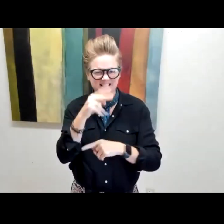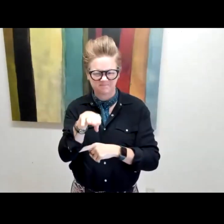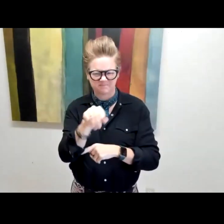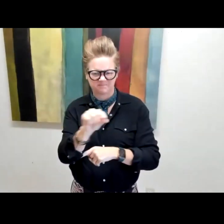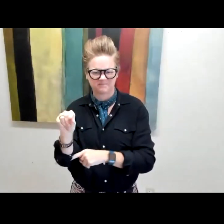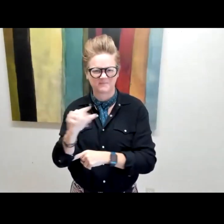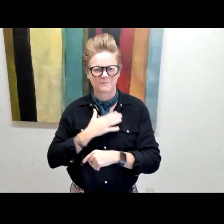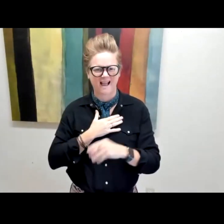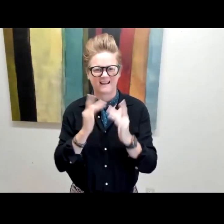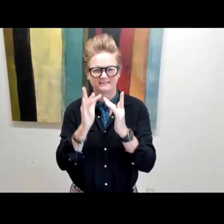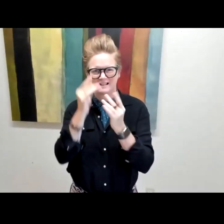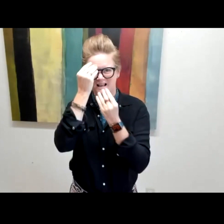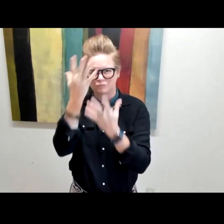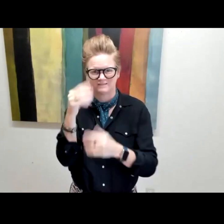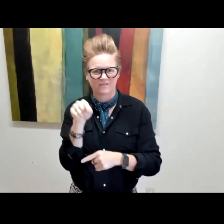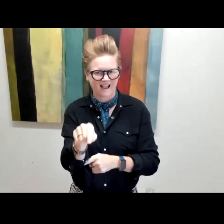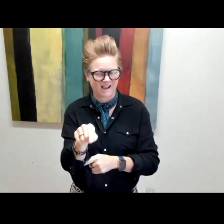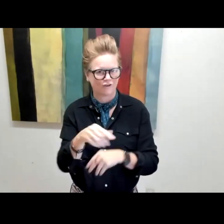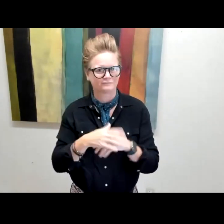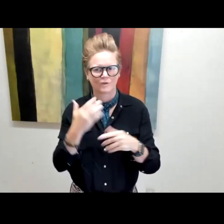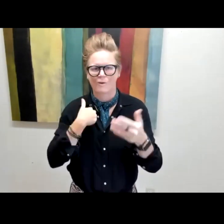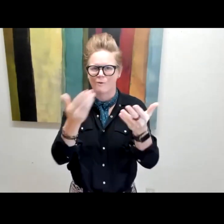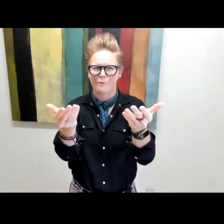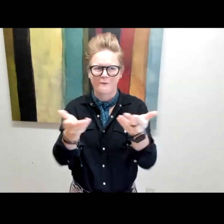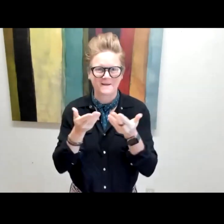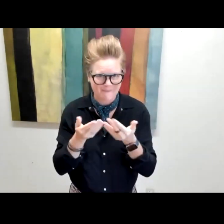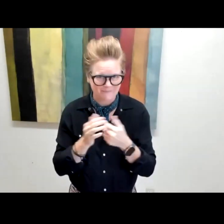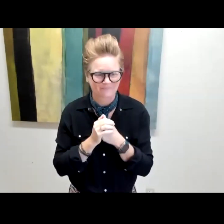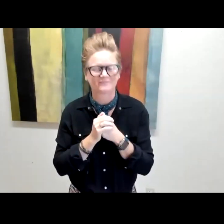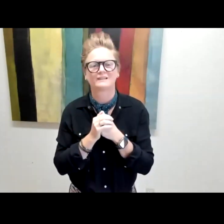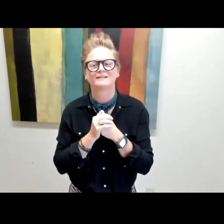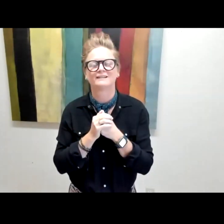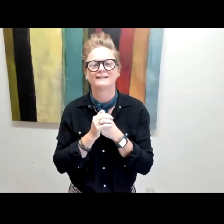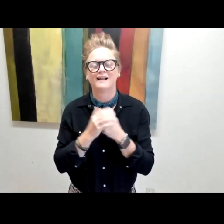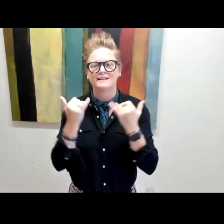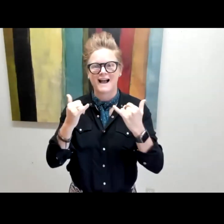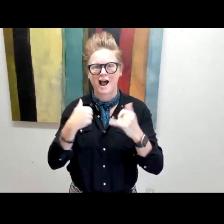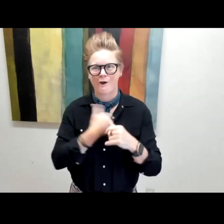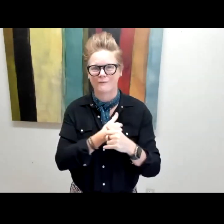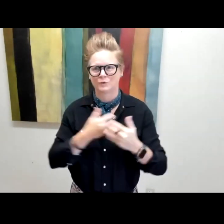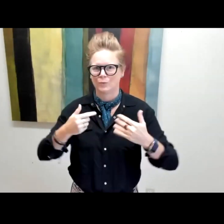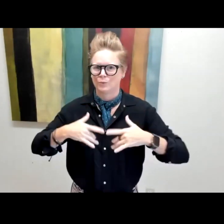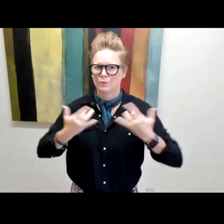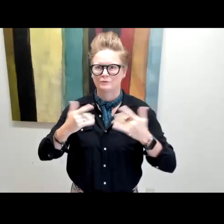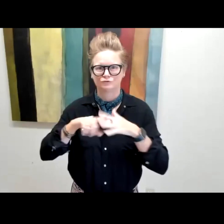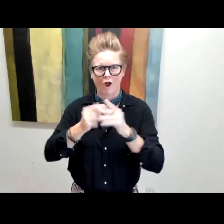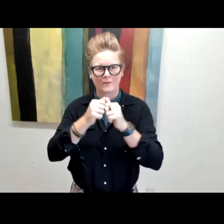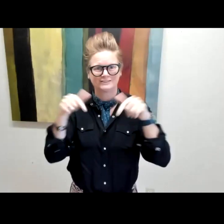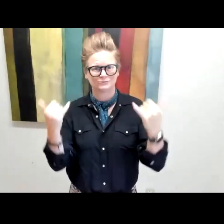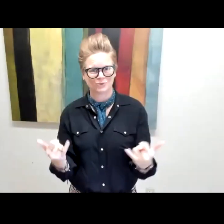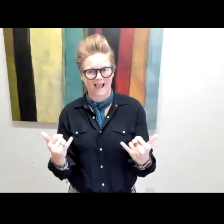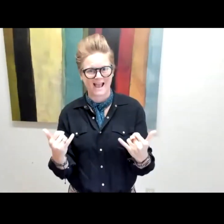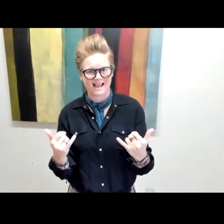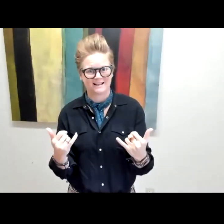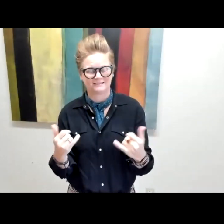So I do send out a listserv. You'll see my contact information. Go ahead, contact me there. We welcome all of your ideas that you can think